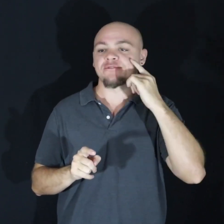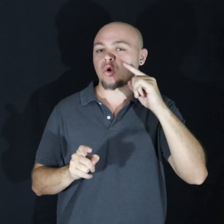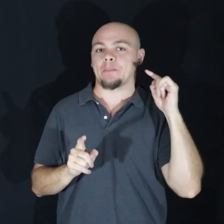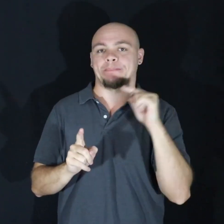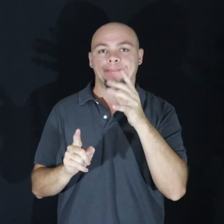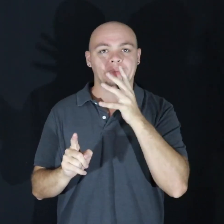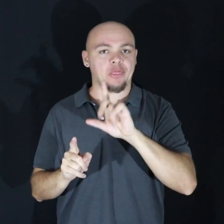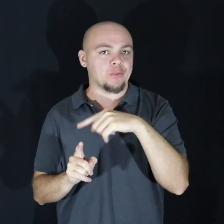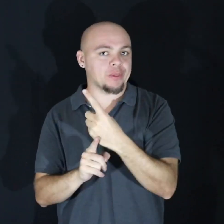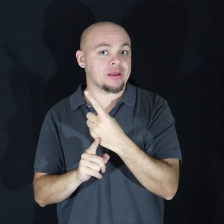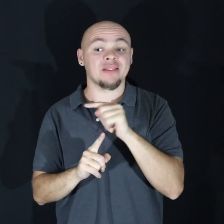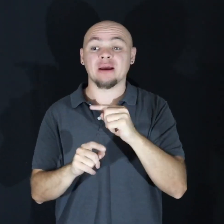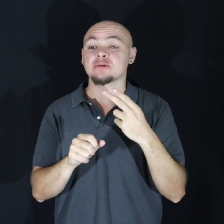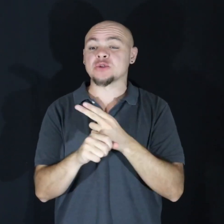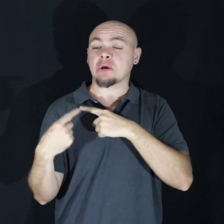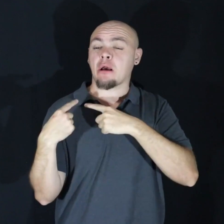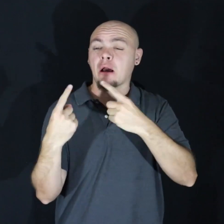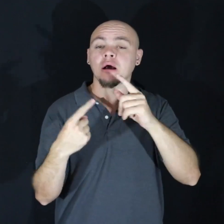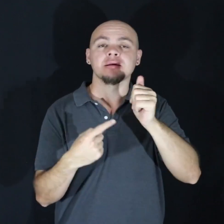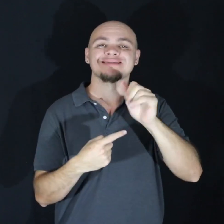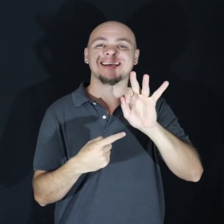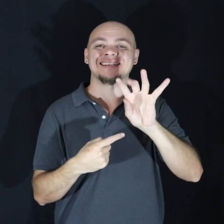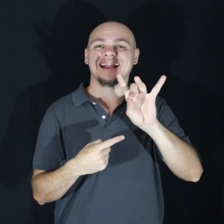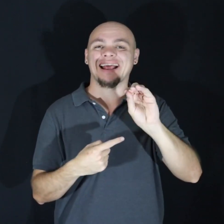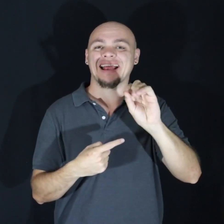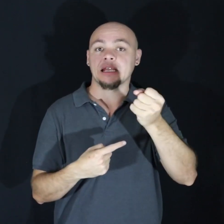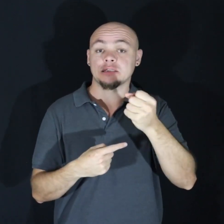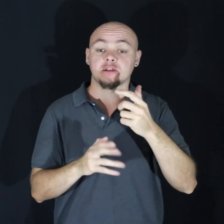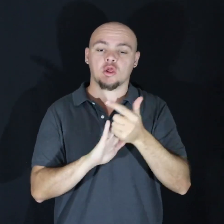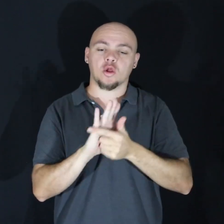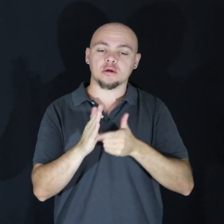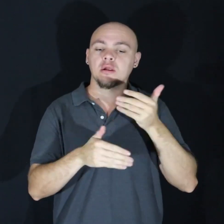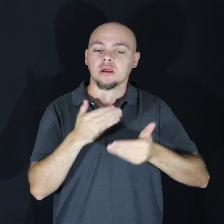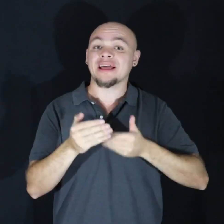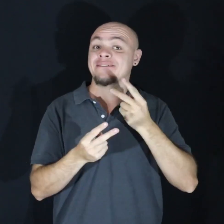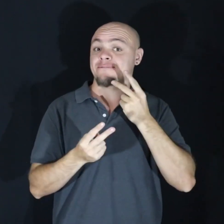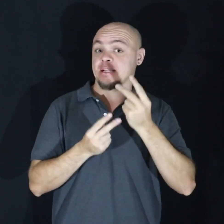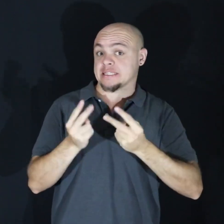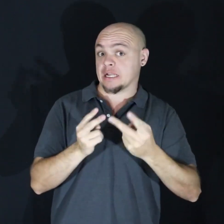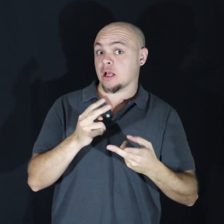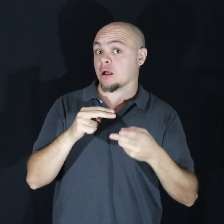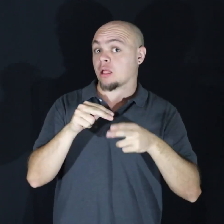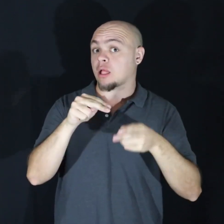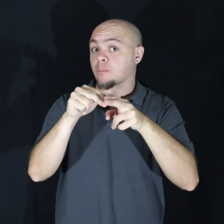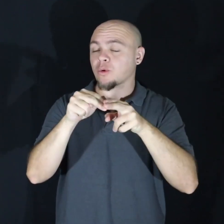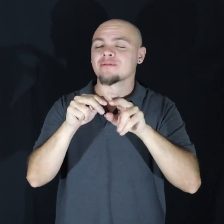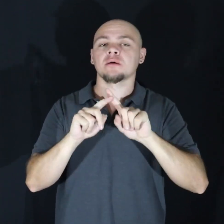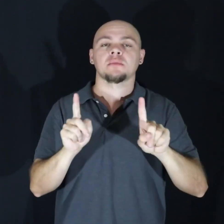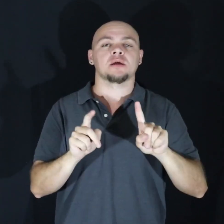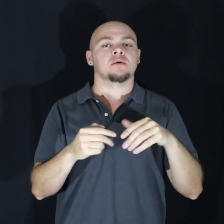was in use until the 80s. As the laws progressed, visitation for fathers improved,